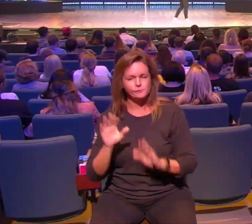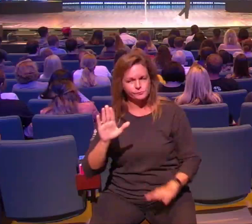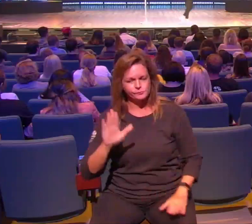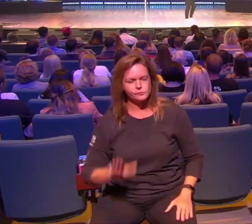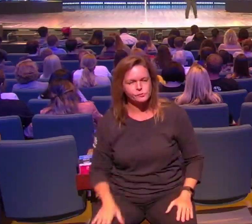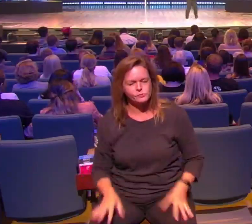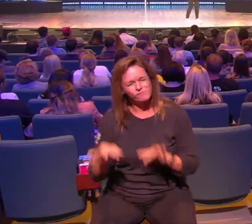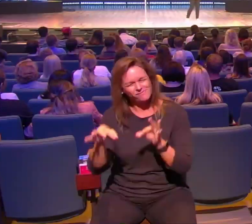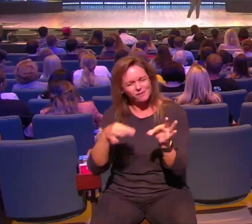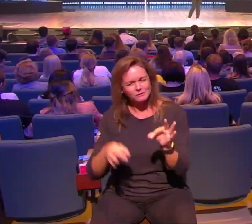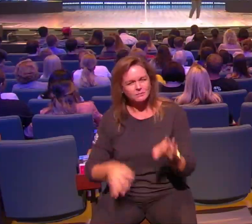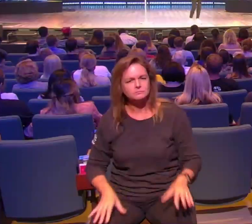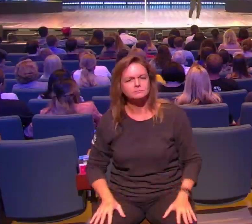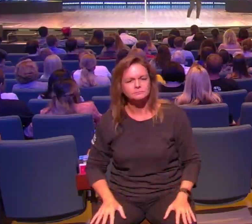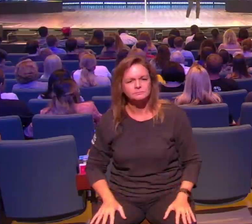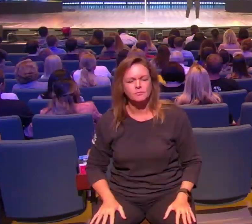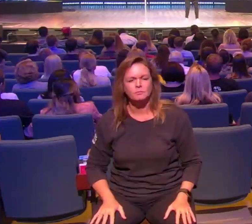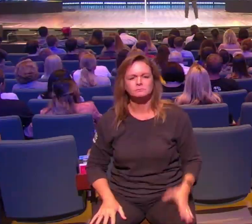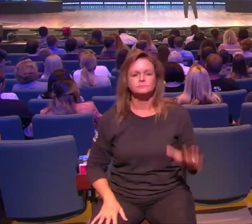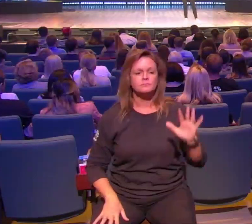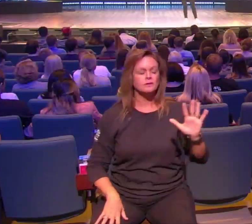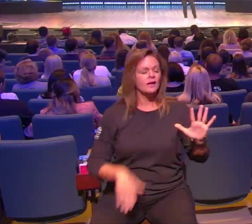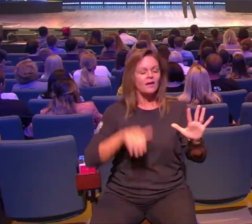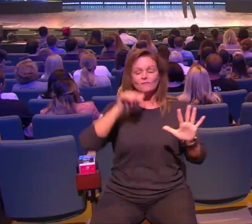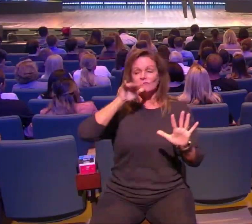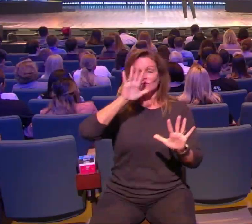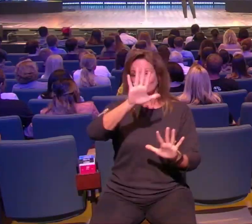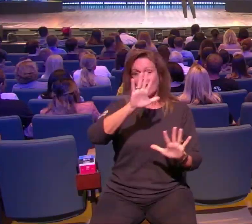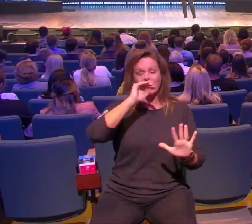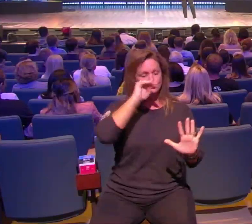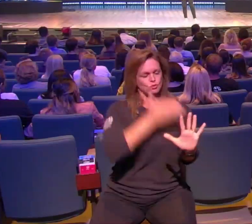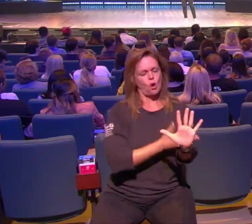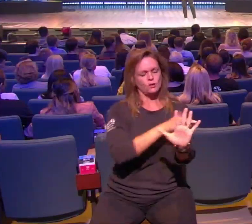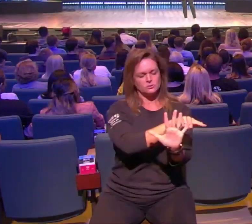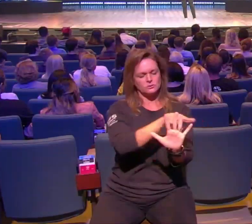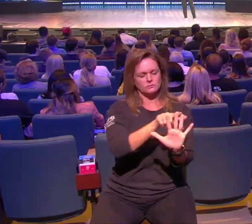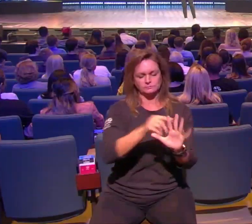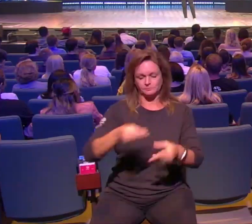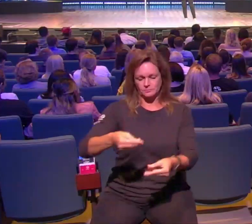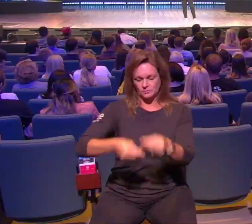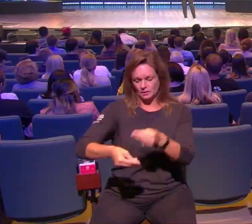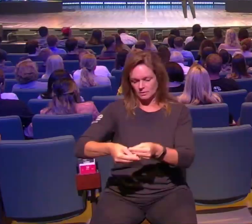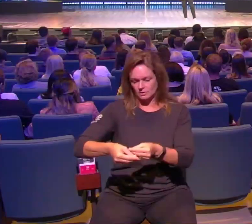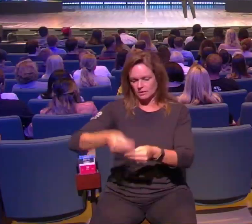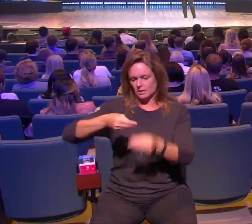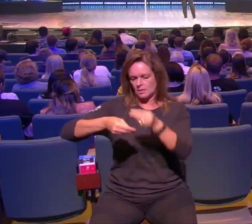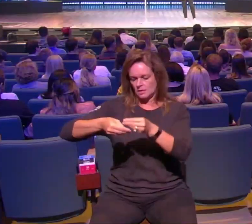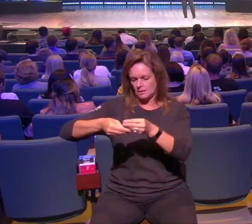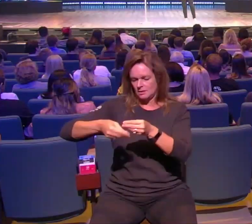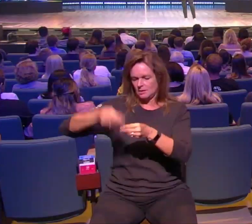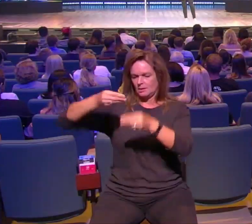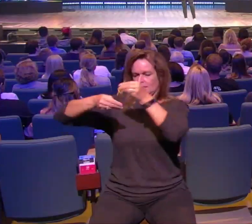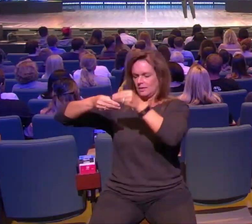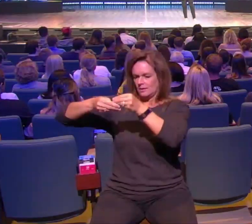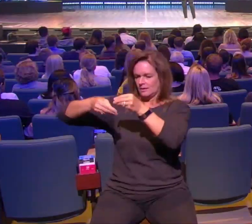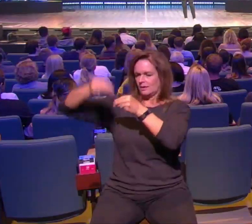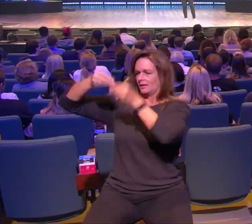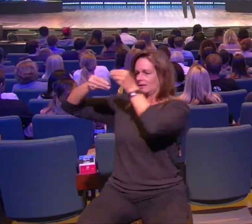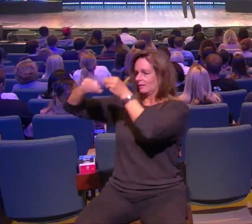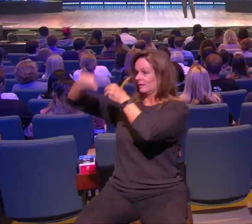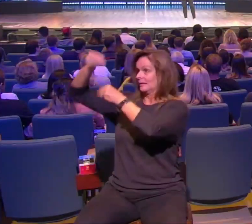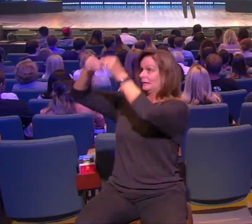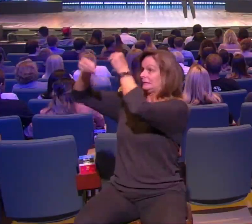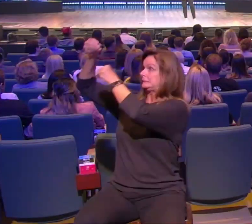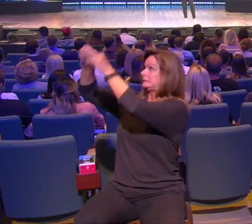the daughters of Zelophehad, son of Hepher, son of Gilead, the son of Machir, the son of Manasseh, belonged to the clans of Manasseh, son of Joseph. The names of the daughters